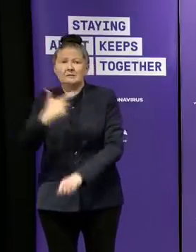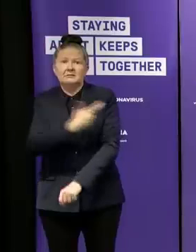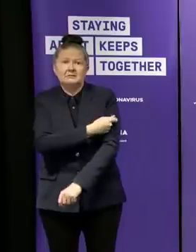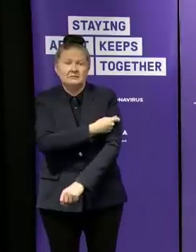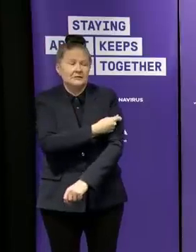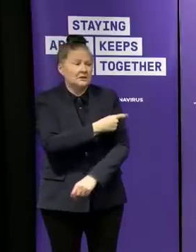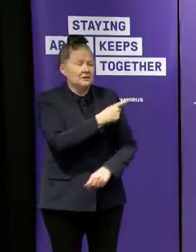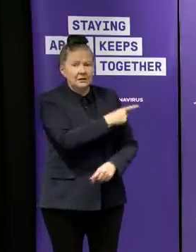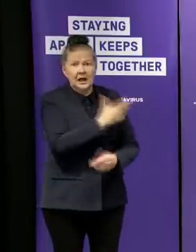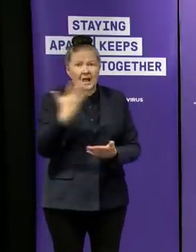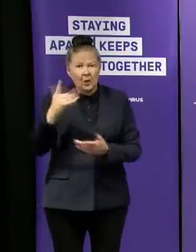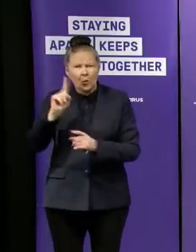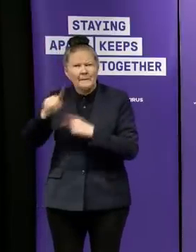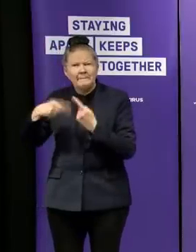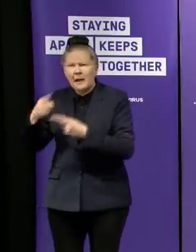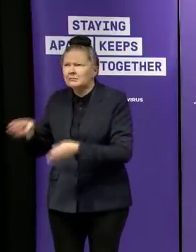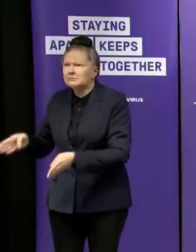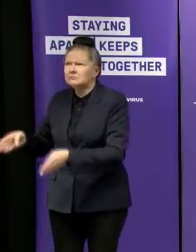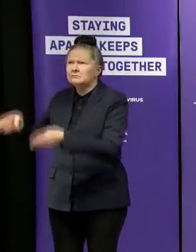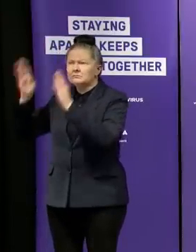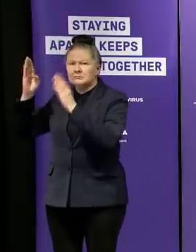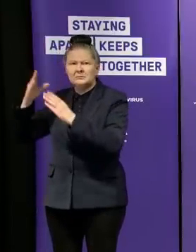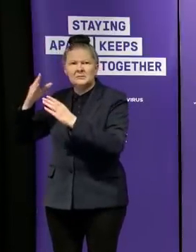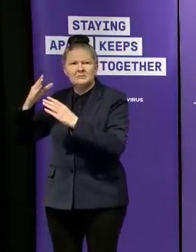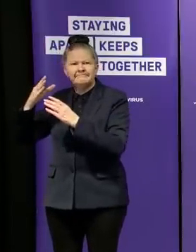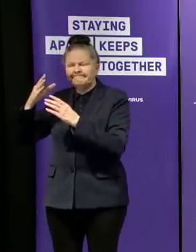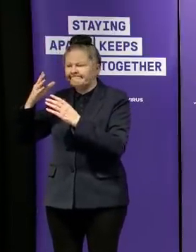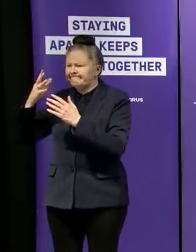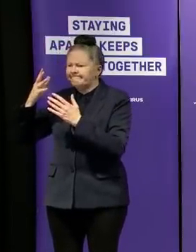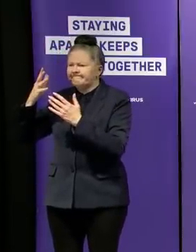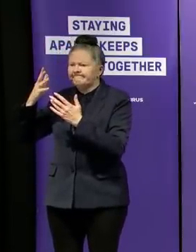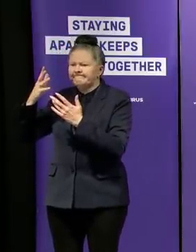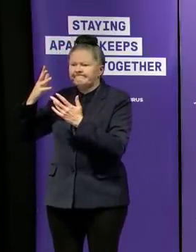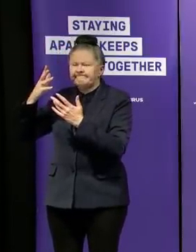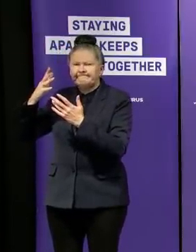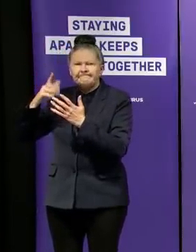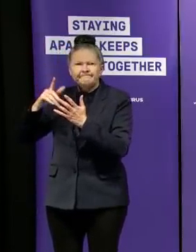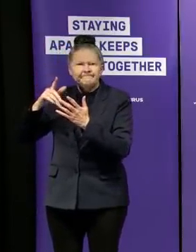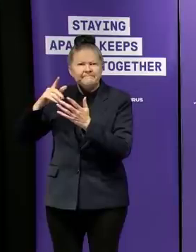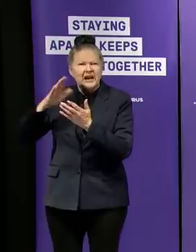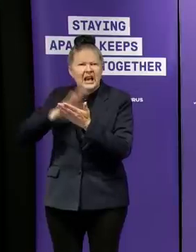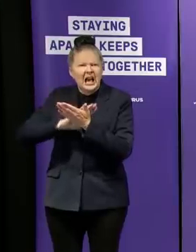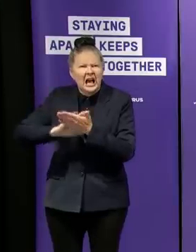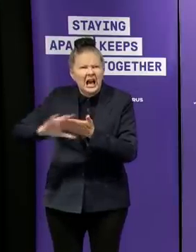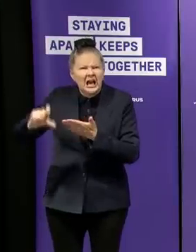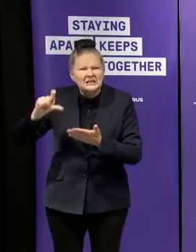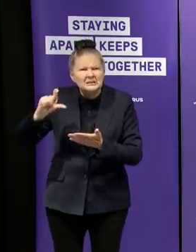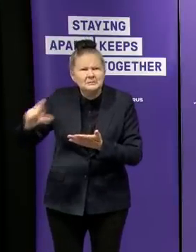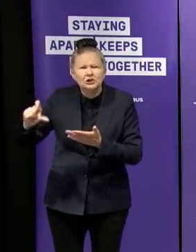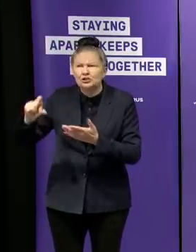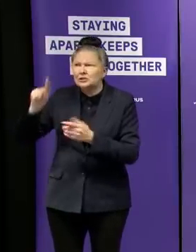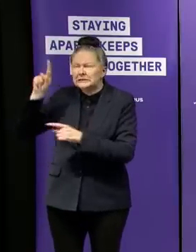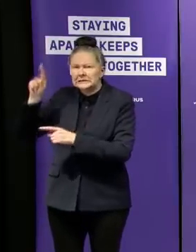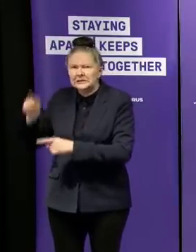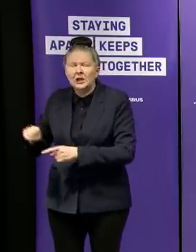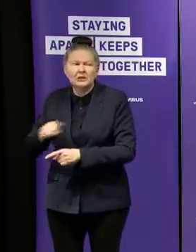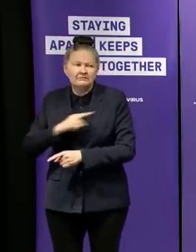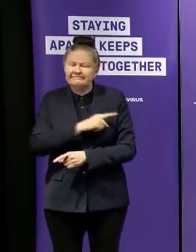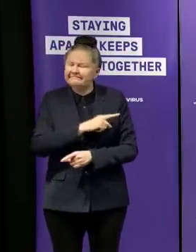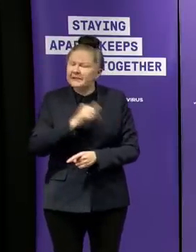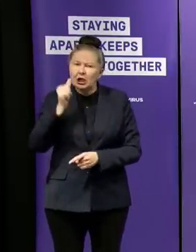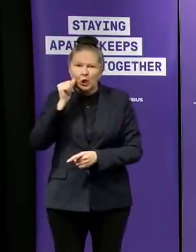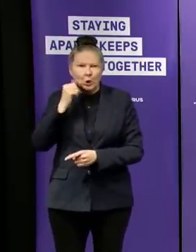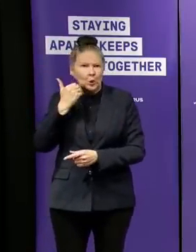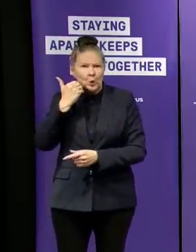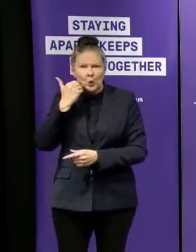housing, look, that would always be just as it was before. It would be based on a series of very difficult decisions that